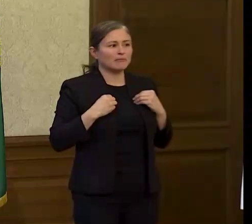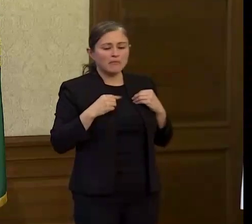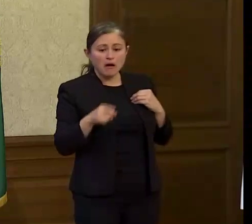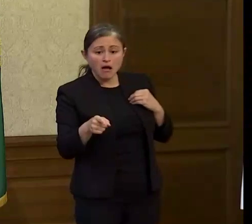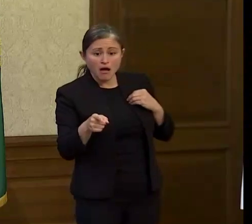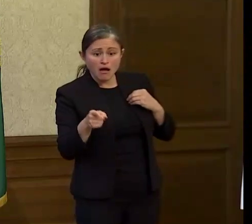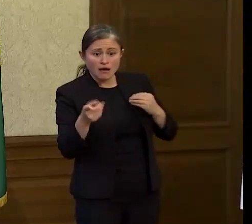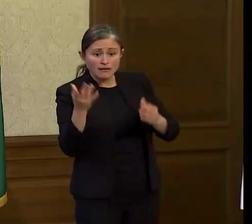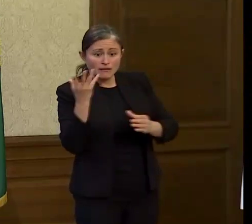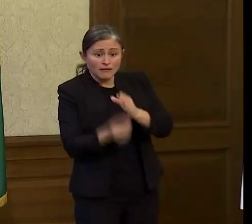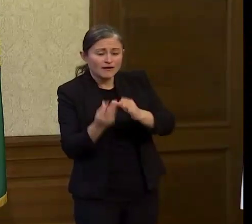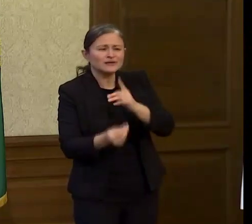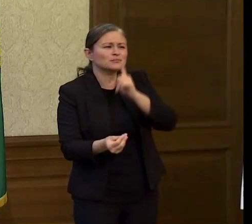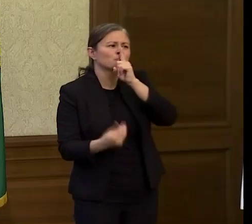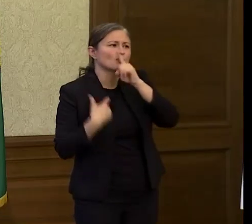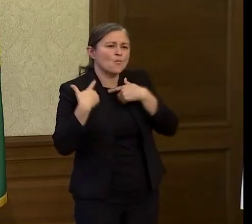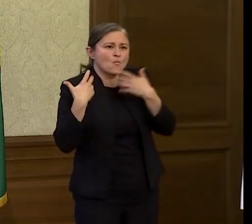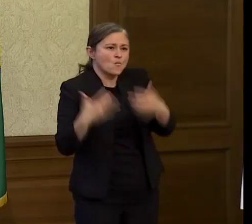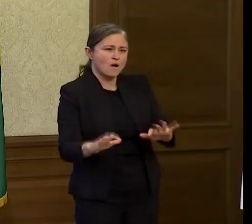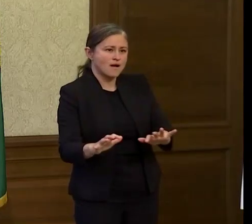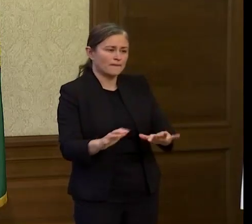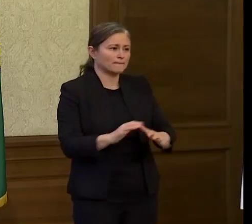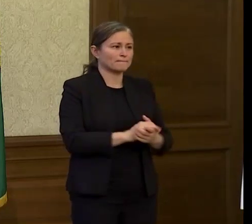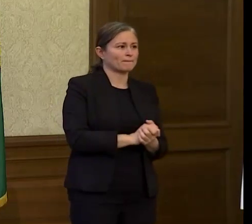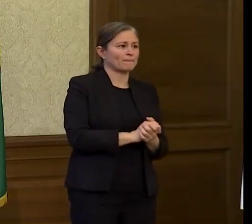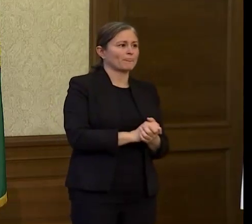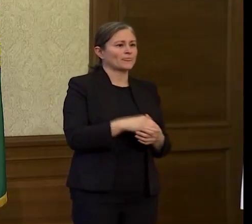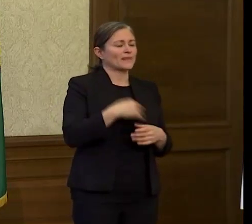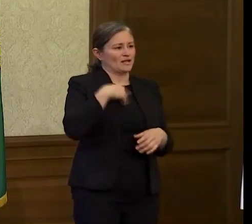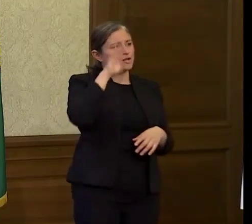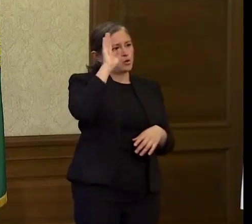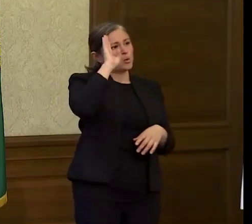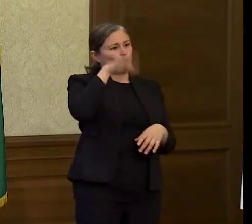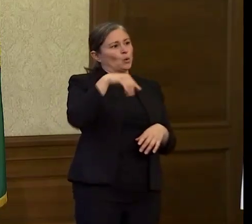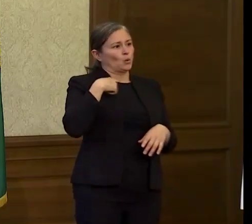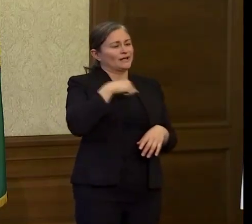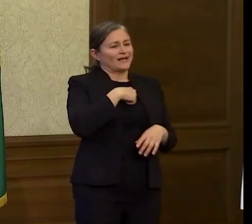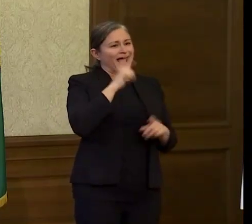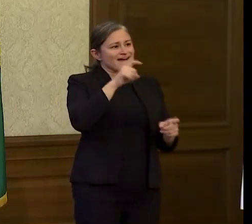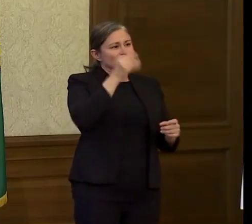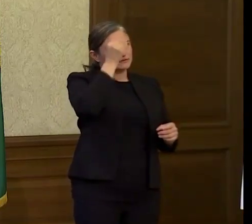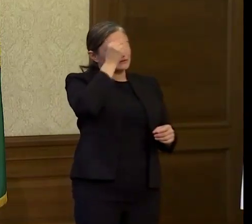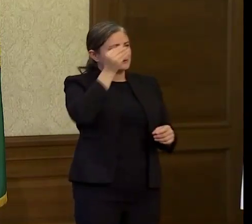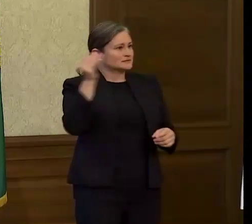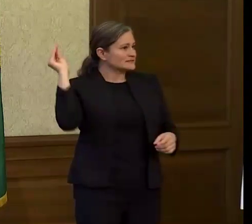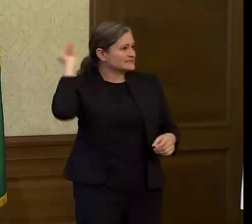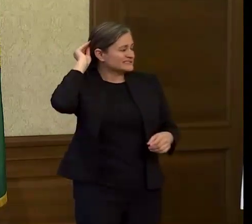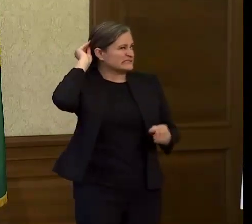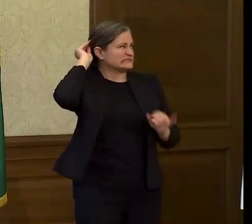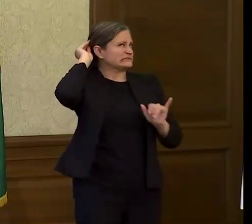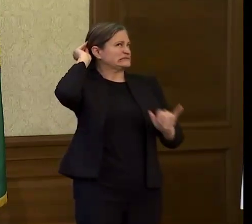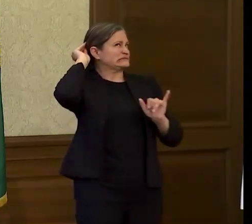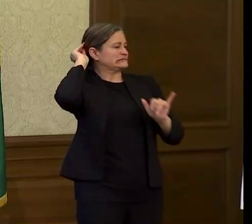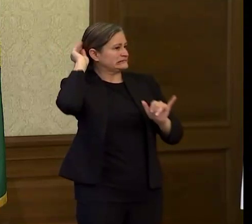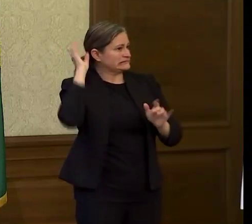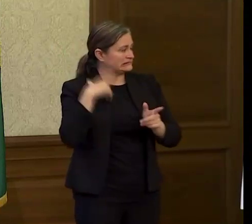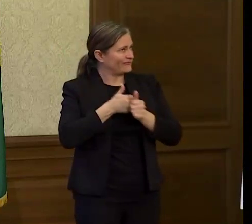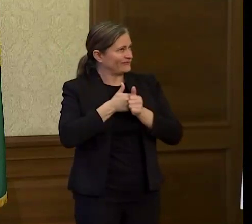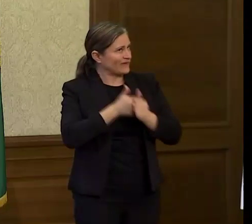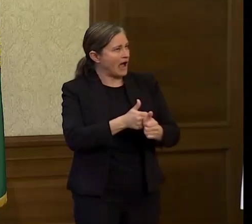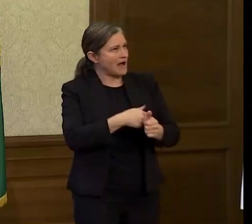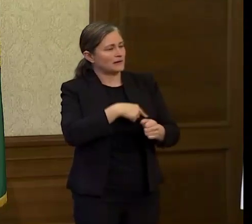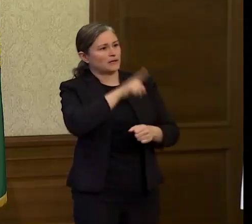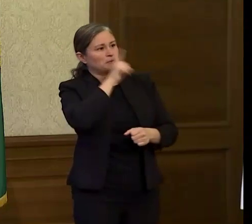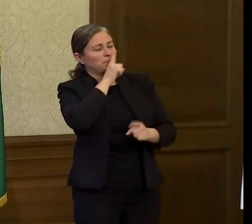And I know that we need to think about all of the ramifications of this order. They are a heavy weight on all of us, including